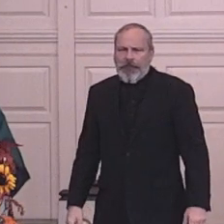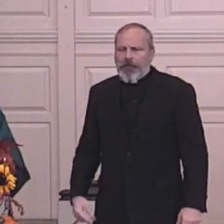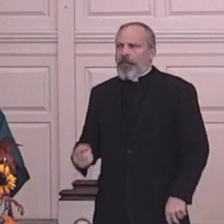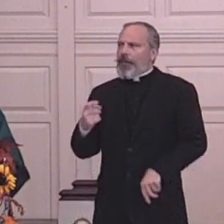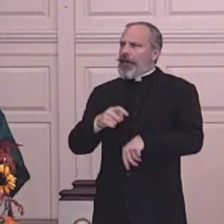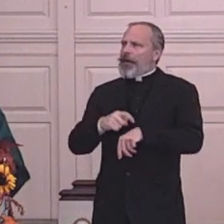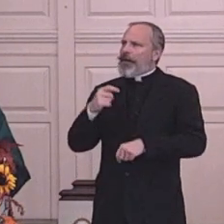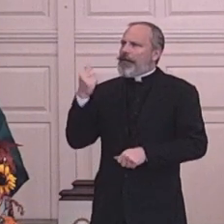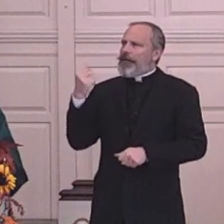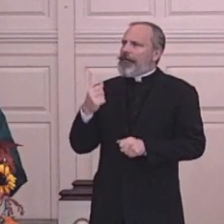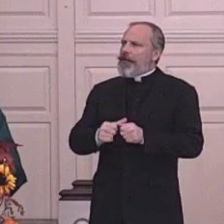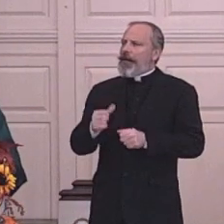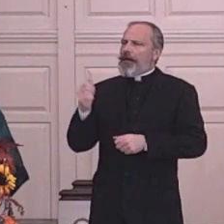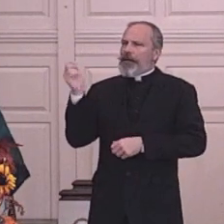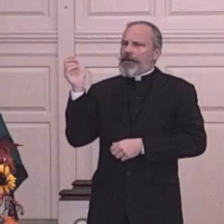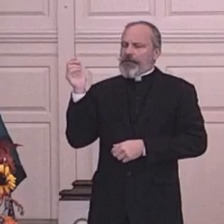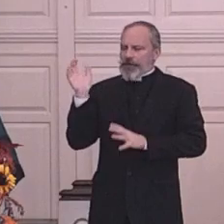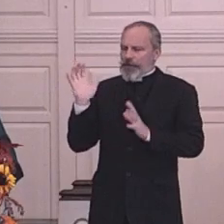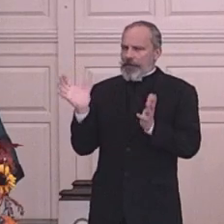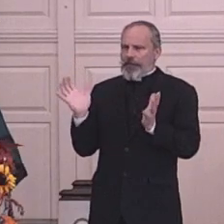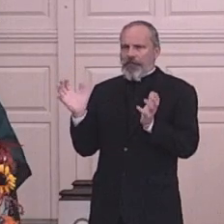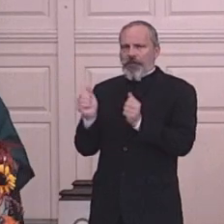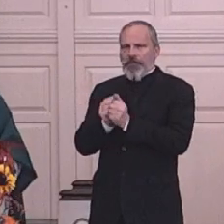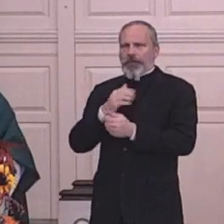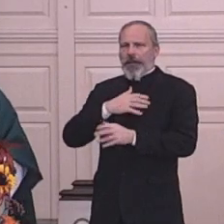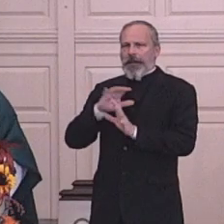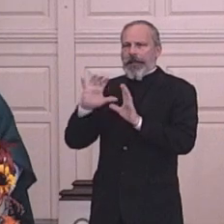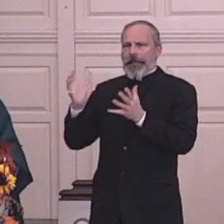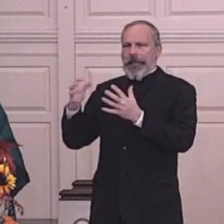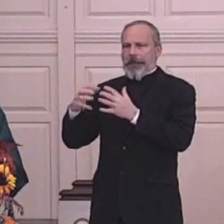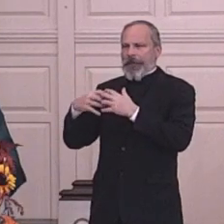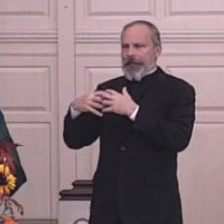One time I was speaking to my classmates in class,